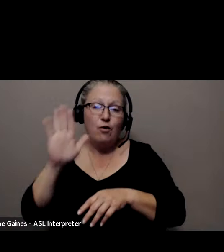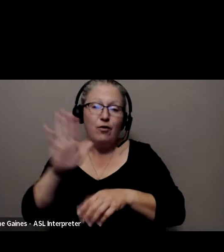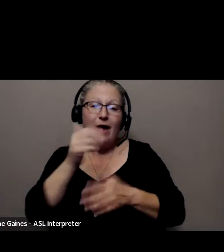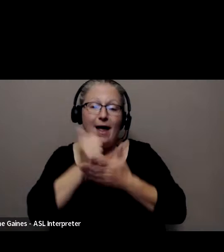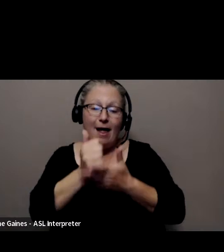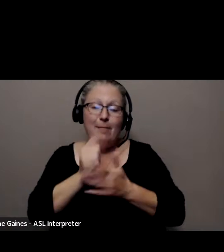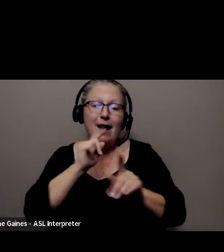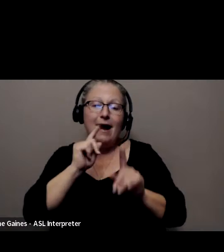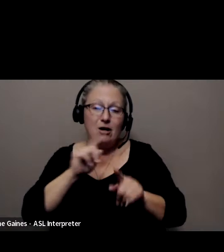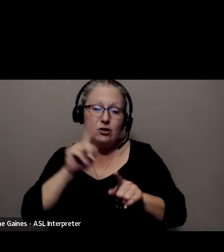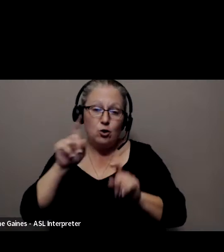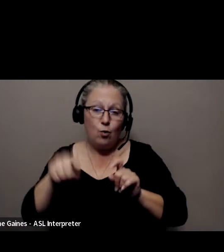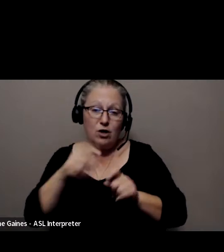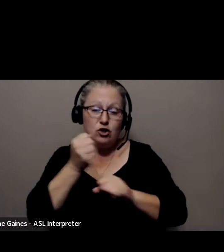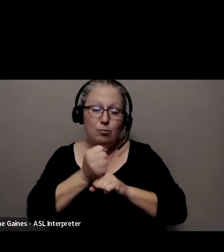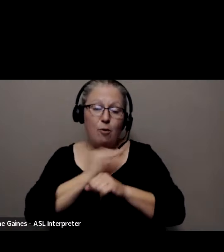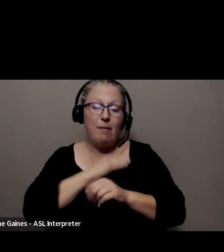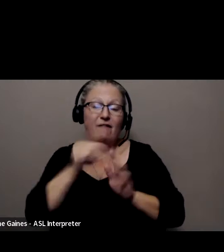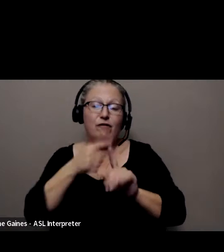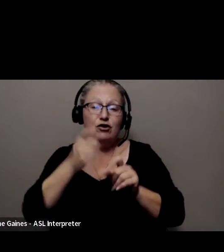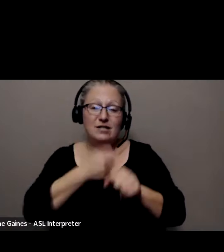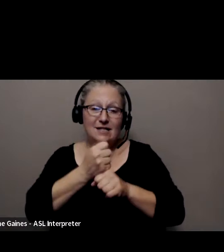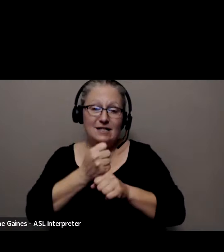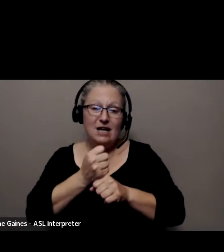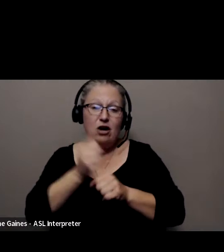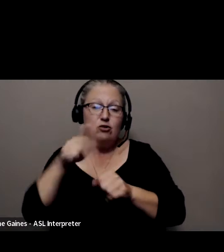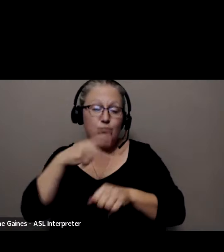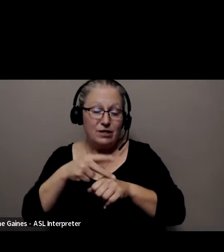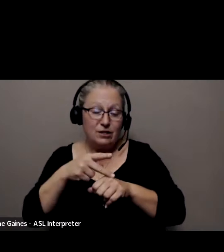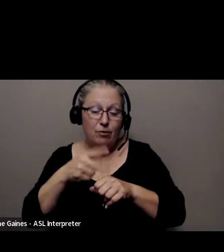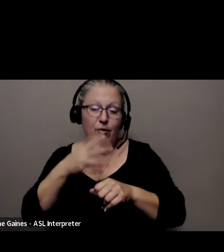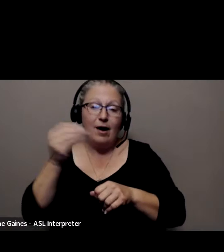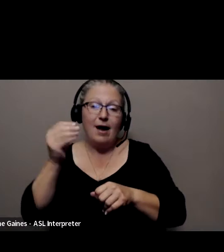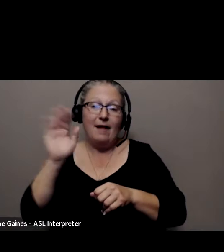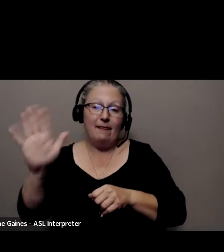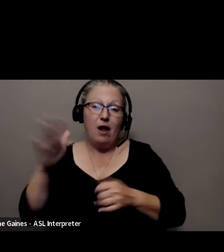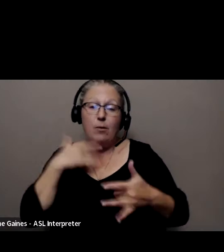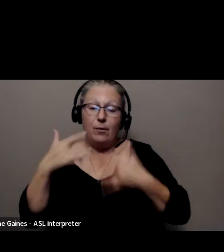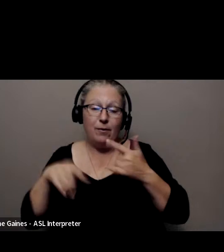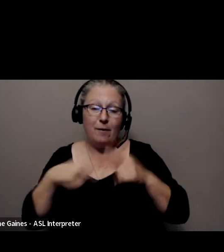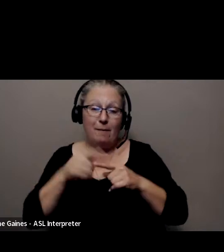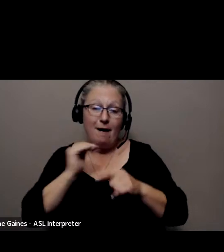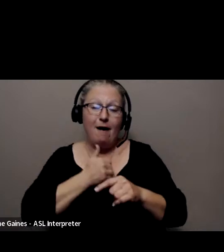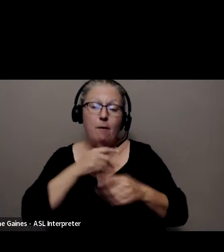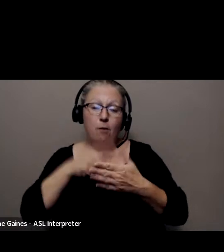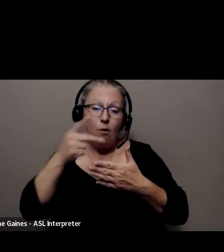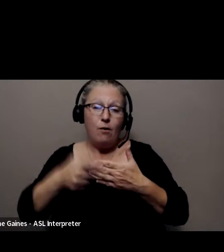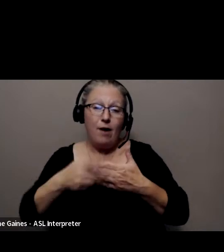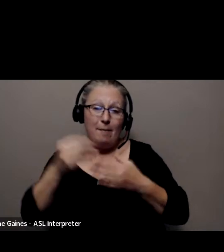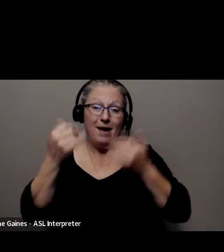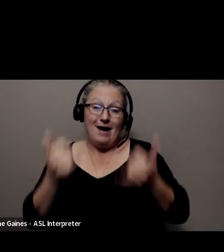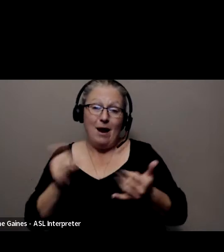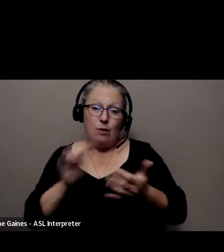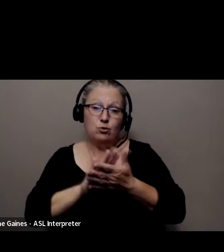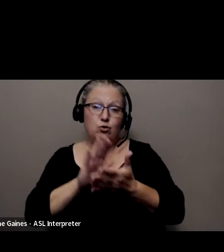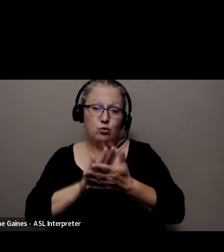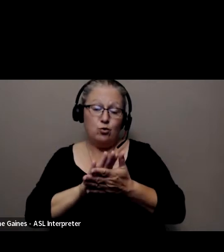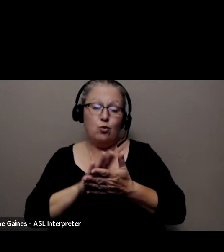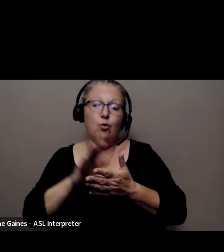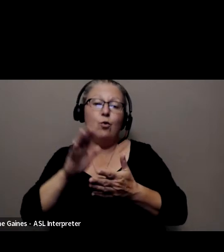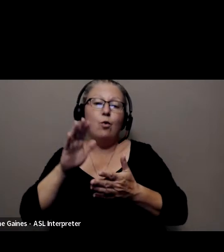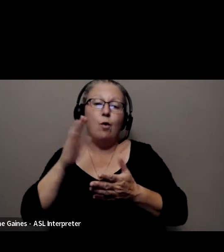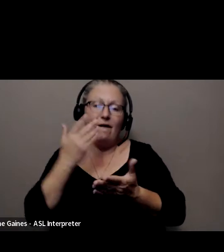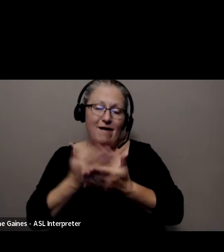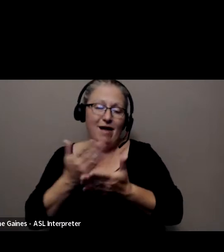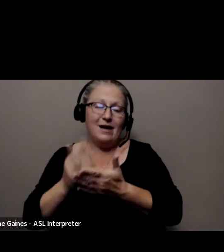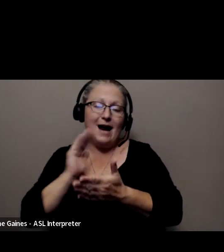answering questions, supporting my first year as being a principal. Their enthusiasm about our program and now school helped validate our mission